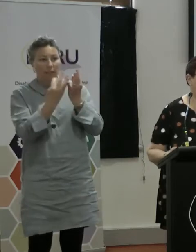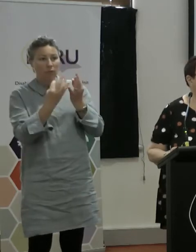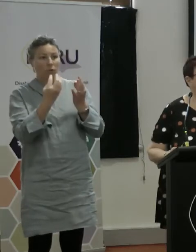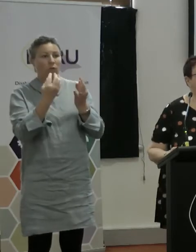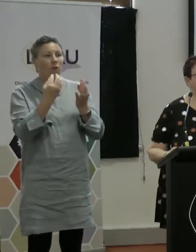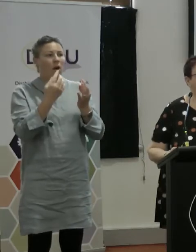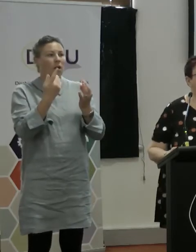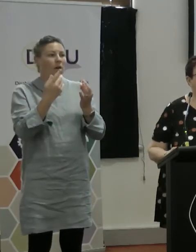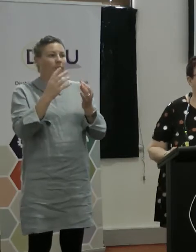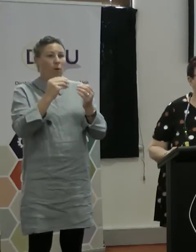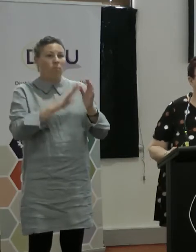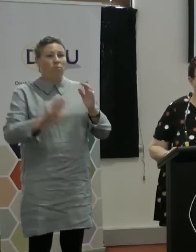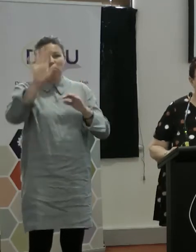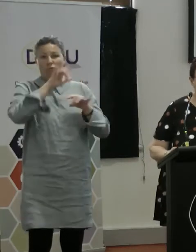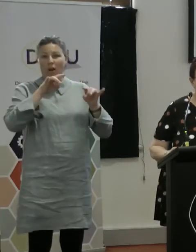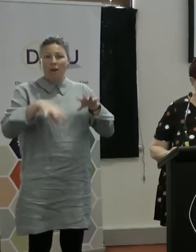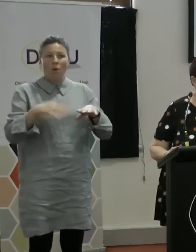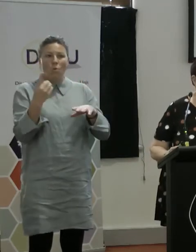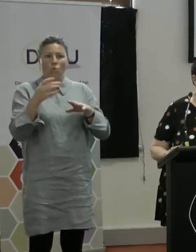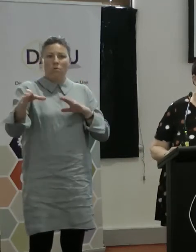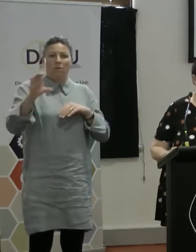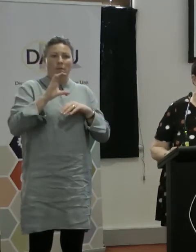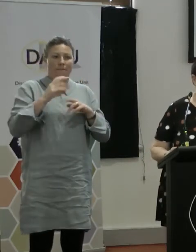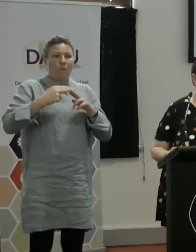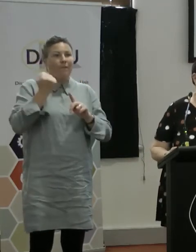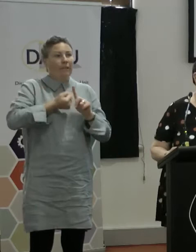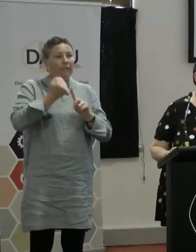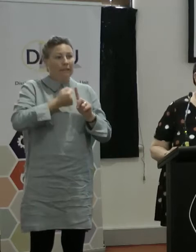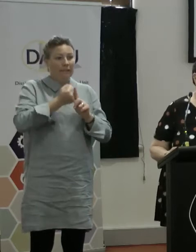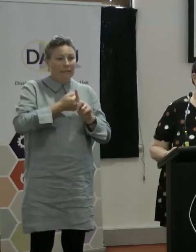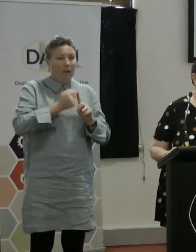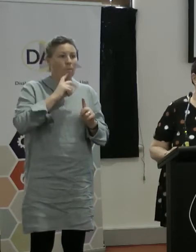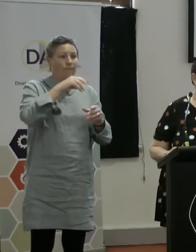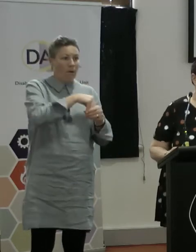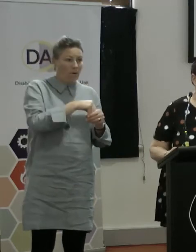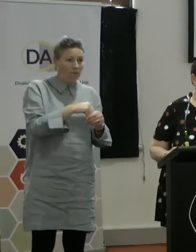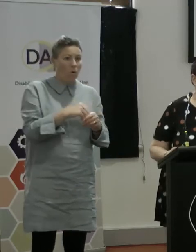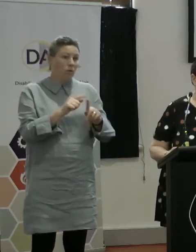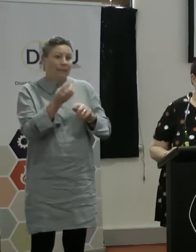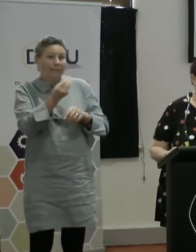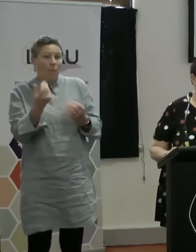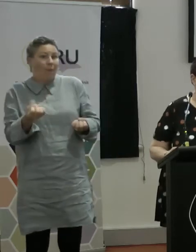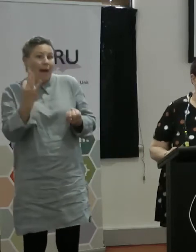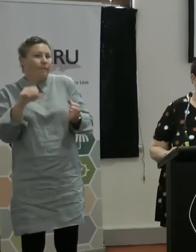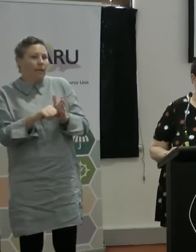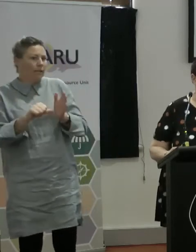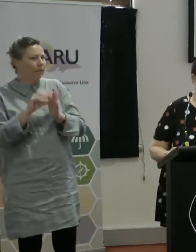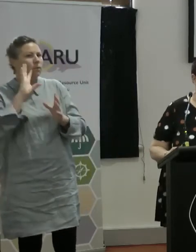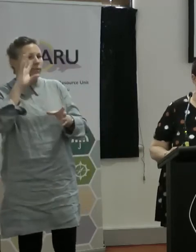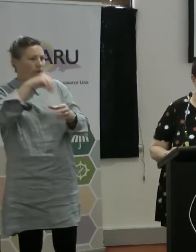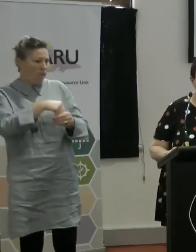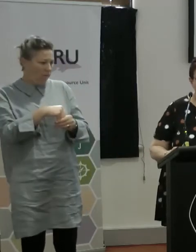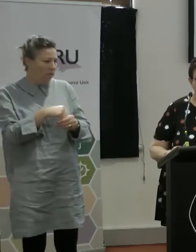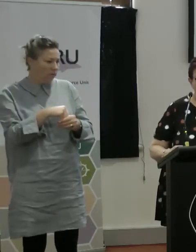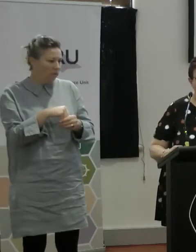here, and there will also be advocacy agencies who are not NDAP funded. And I think it's really important to